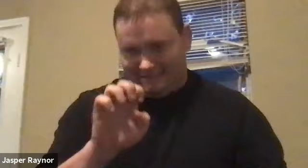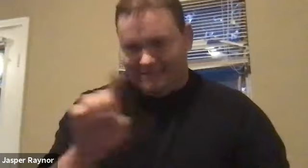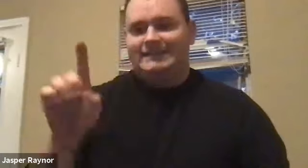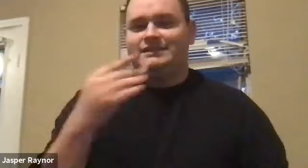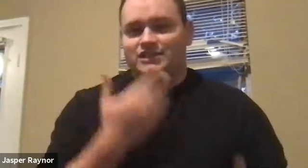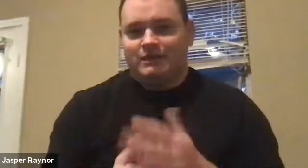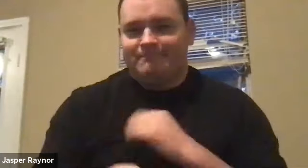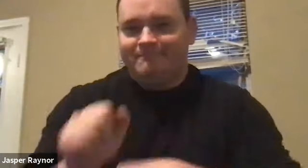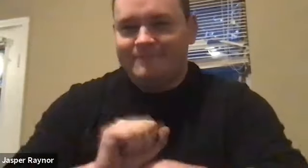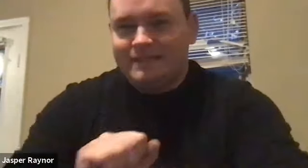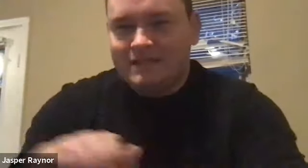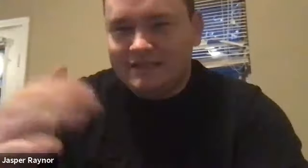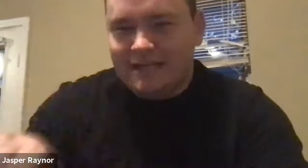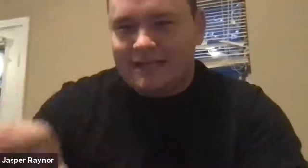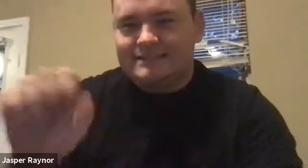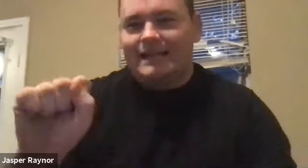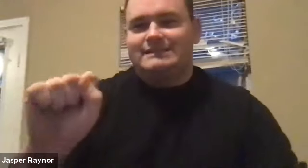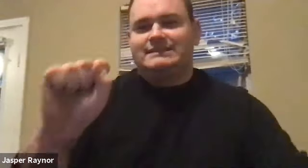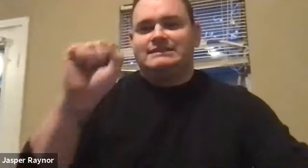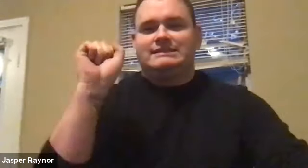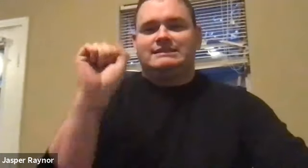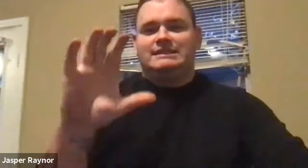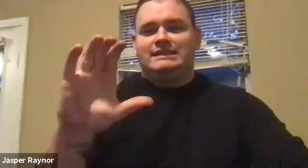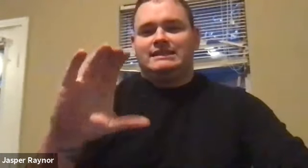Need. Good job. Next,